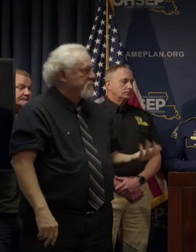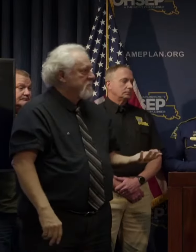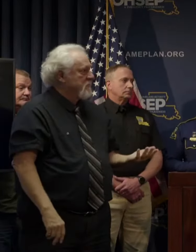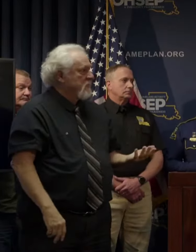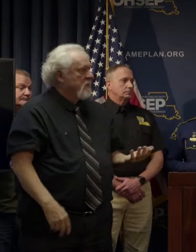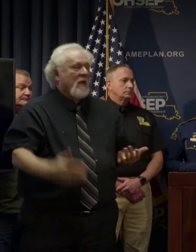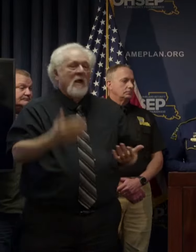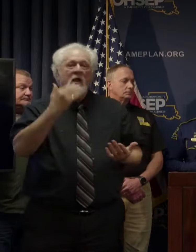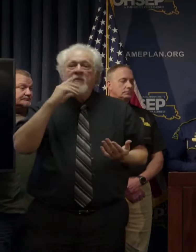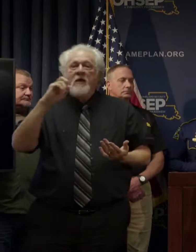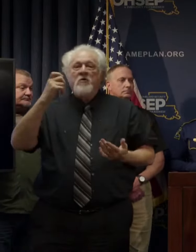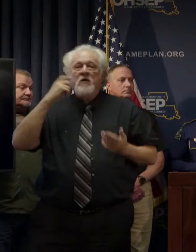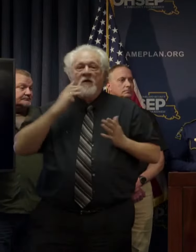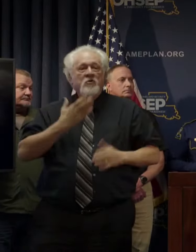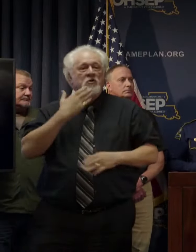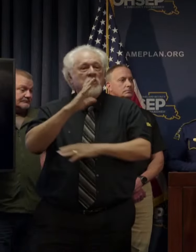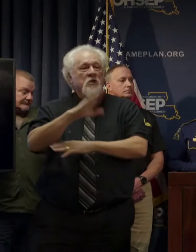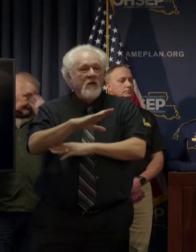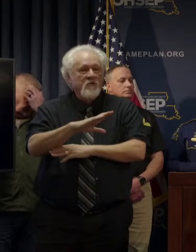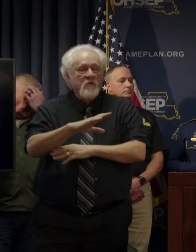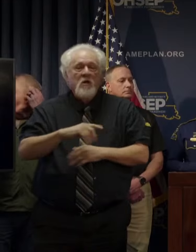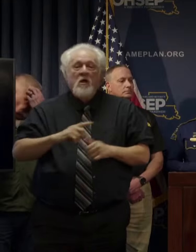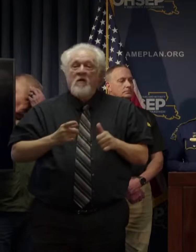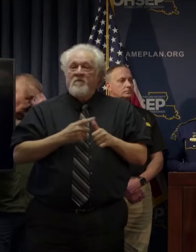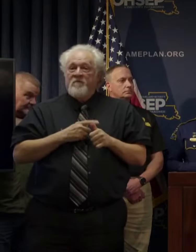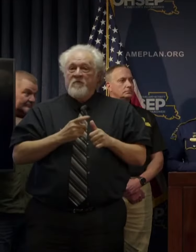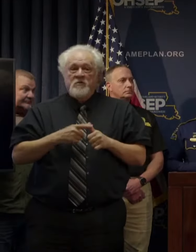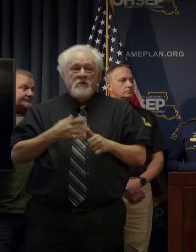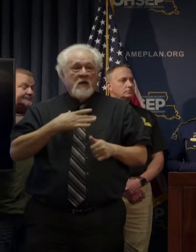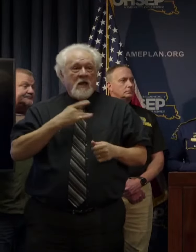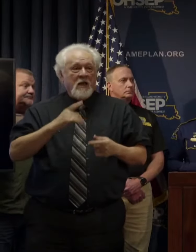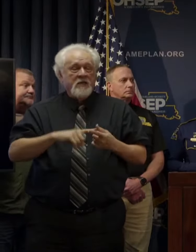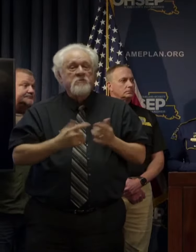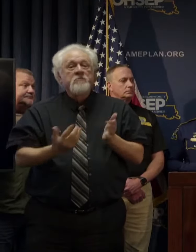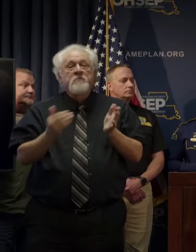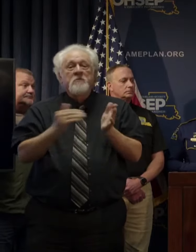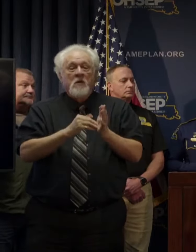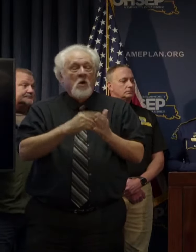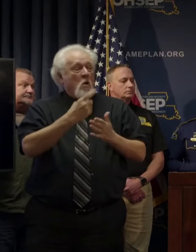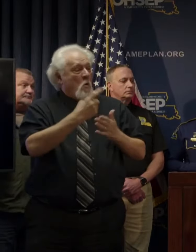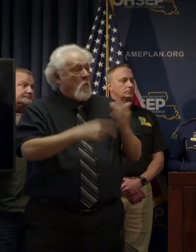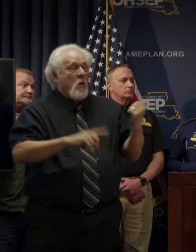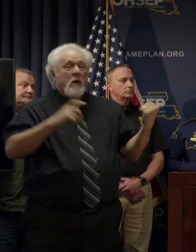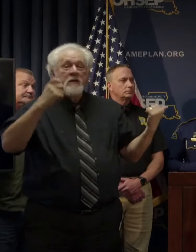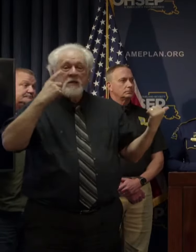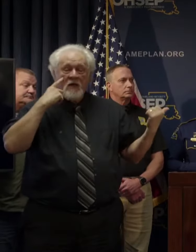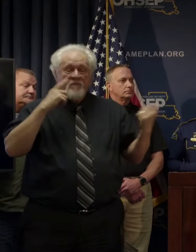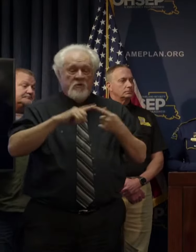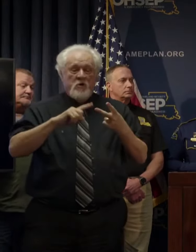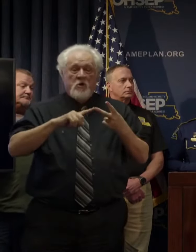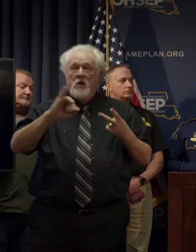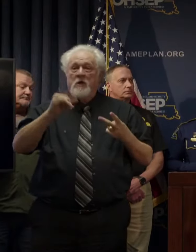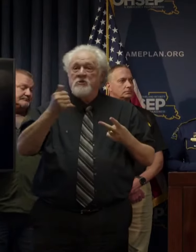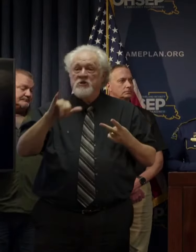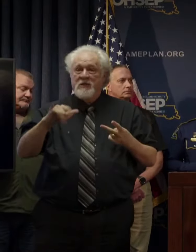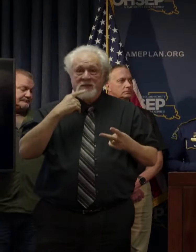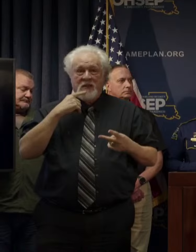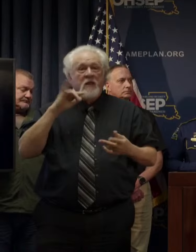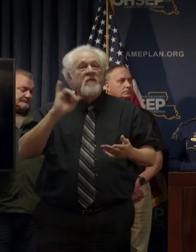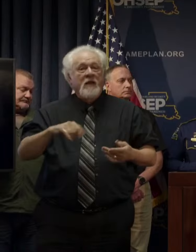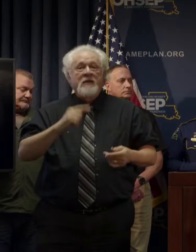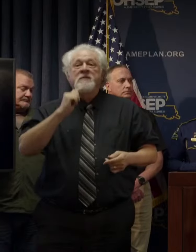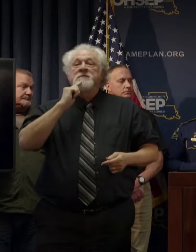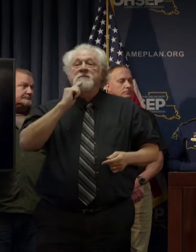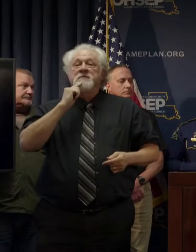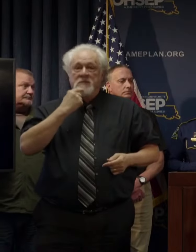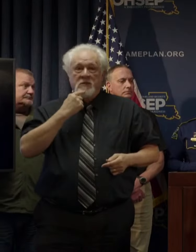Thank you, Governor. Good afternoon, everyone. First off, I would like to just reiterate what the Governor and Jay said. This is a very